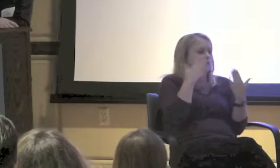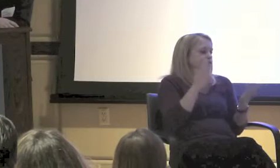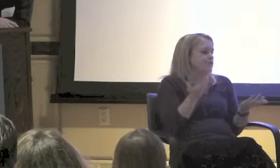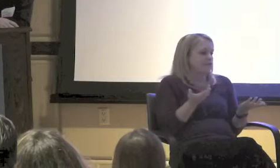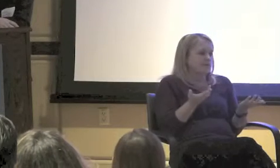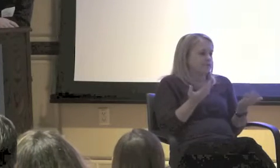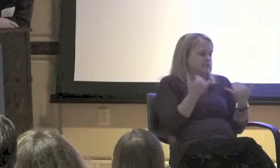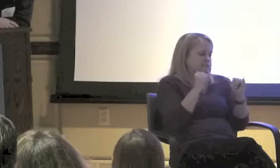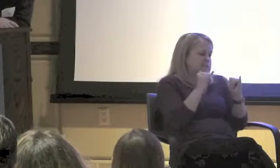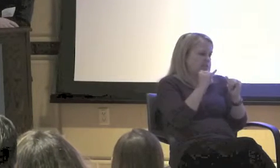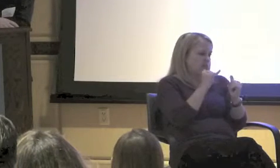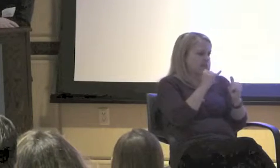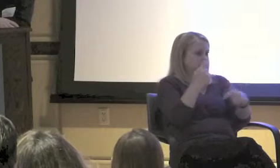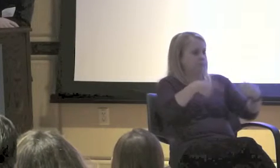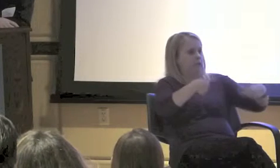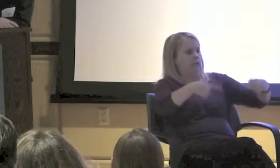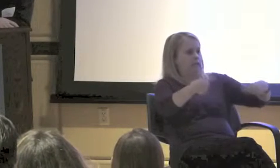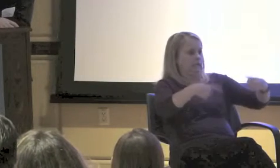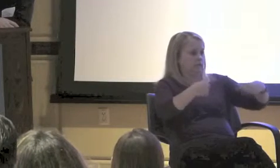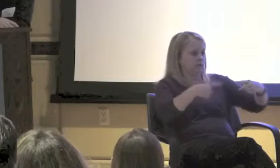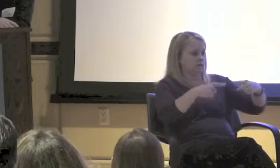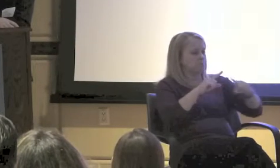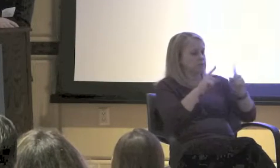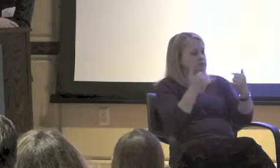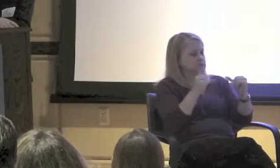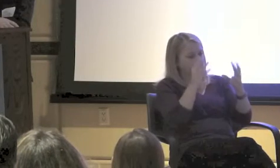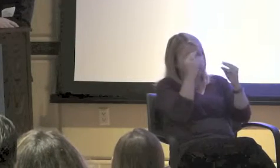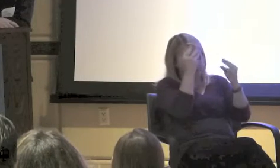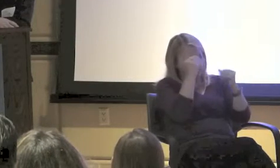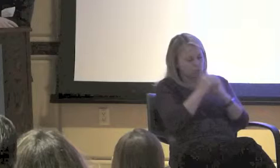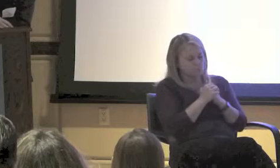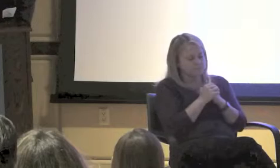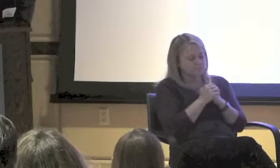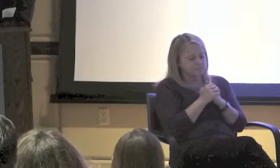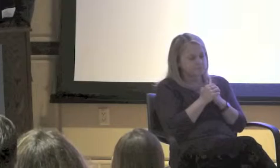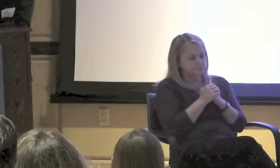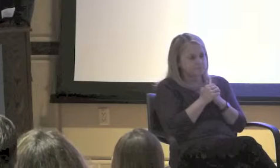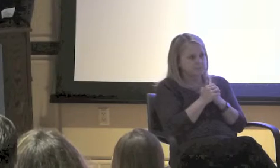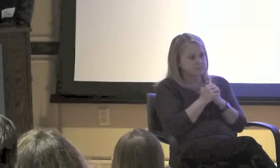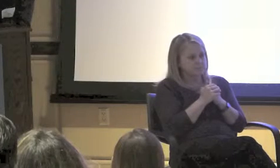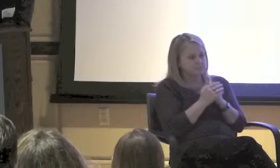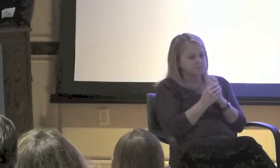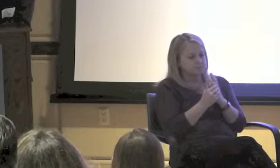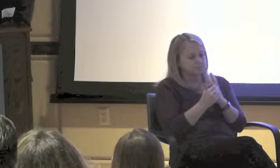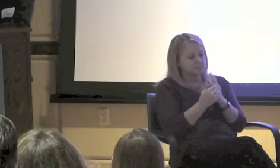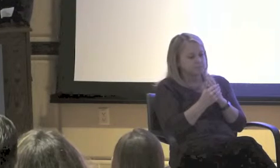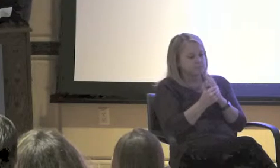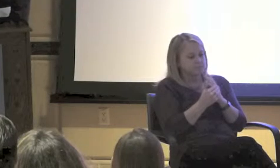some degree of debate, but it's something that we think about and concern about.